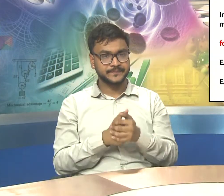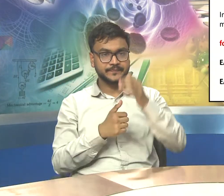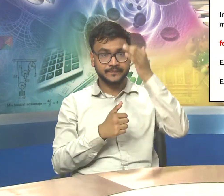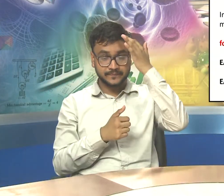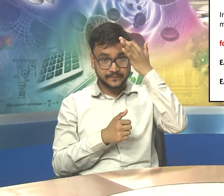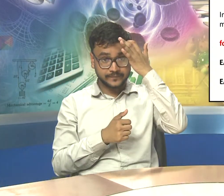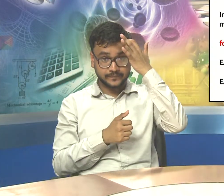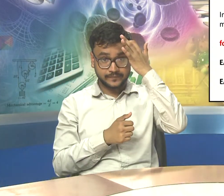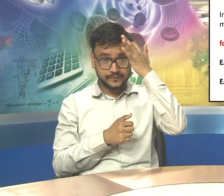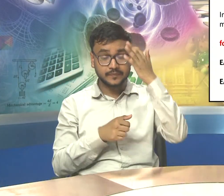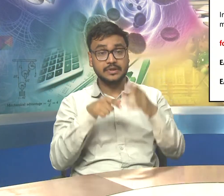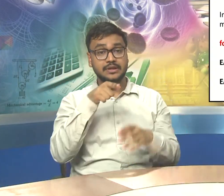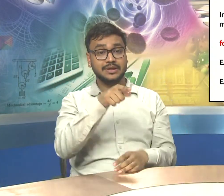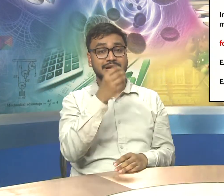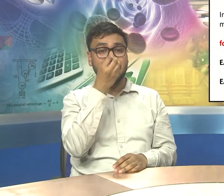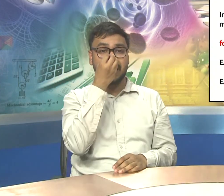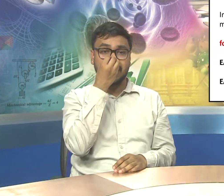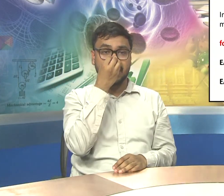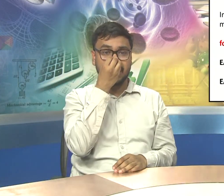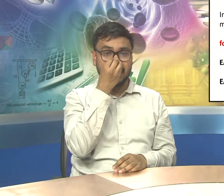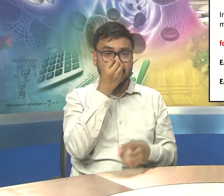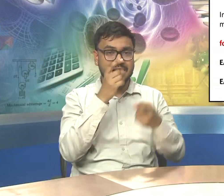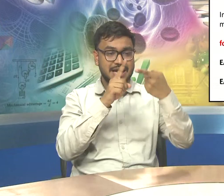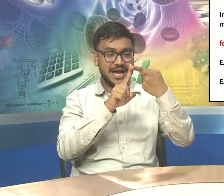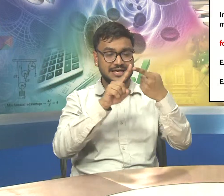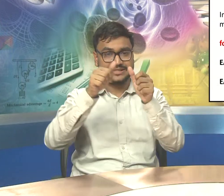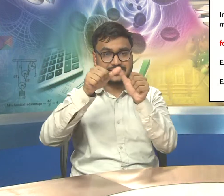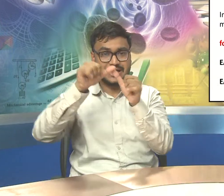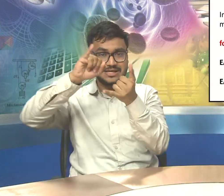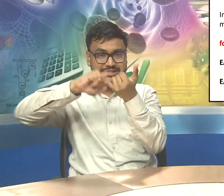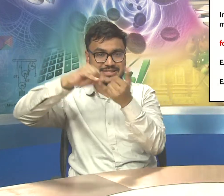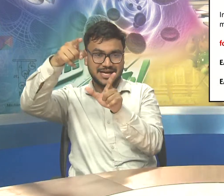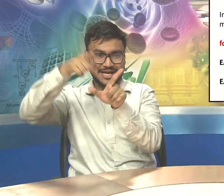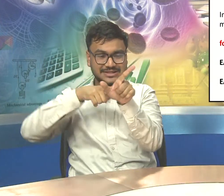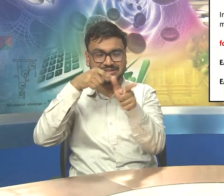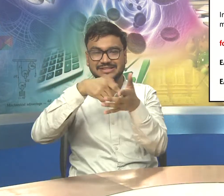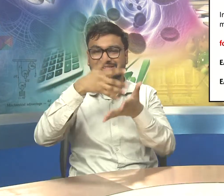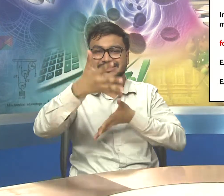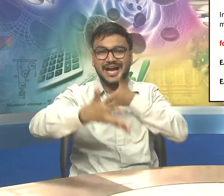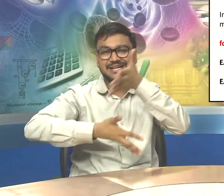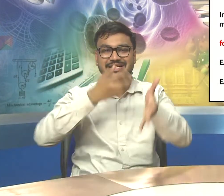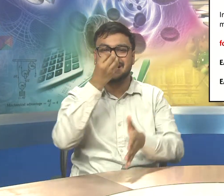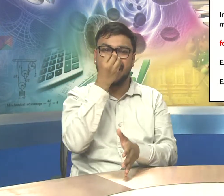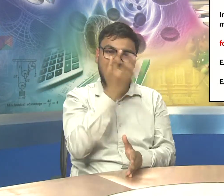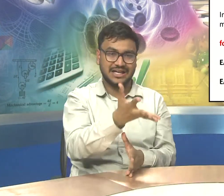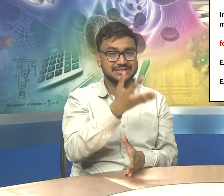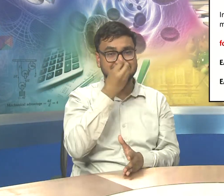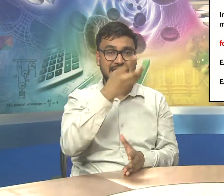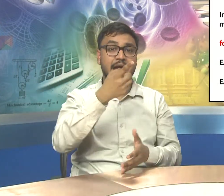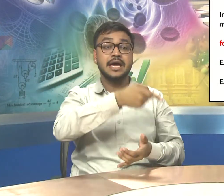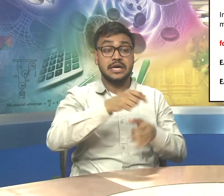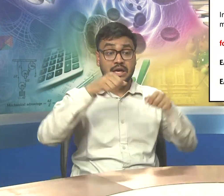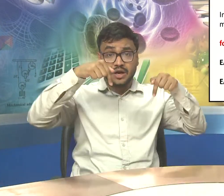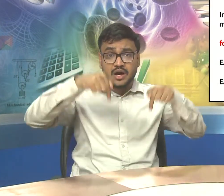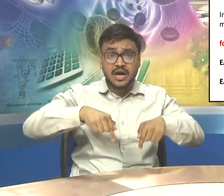expressing the same meaning easy looks completely different. For example,